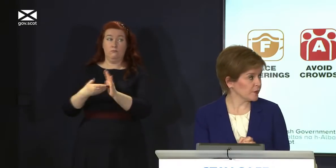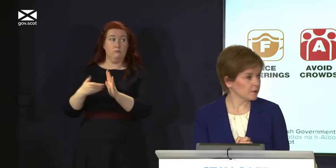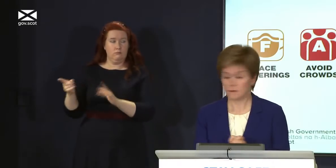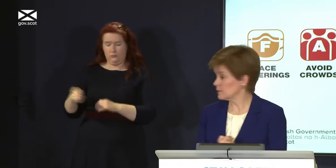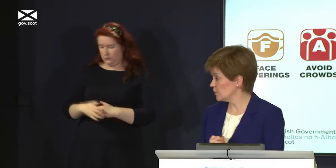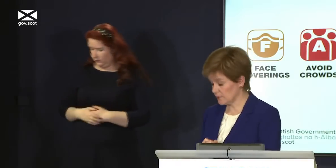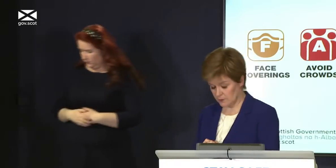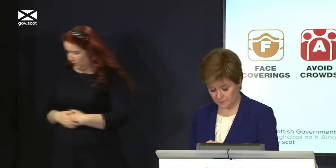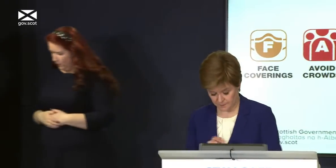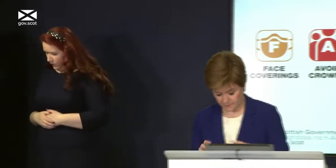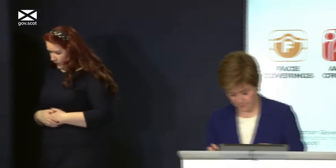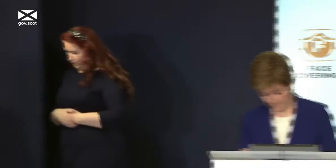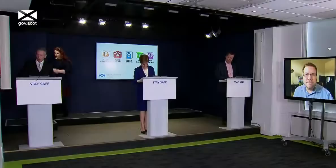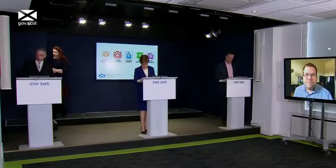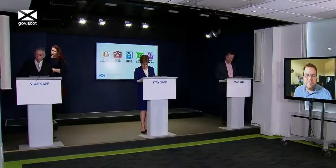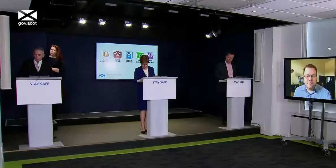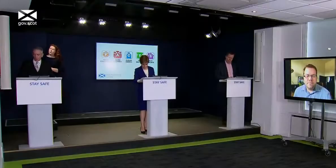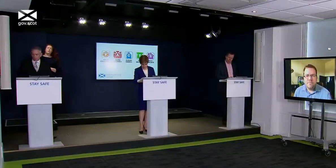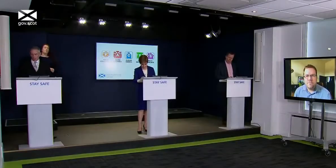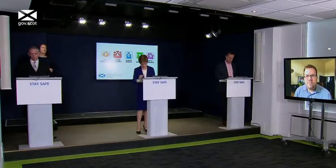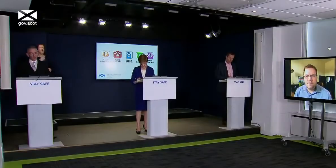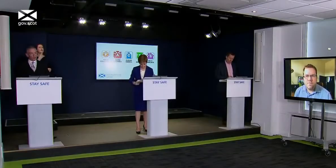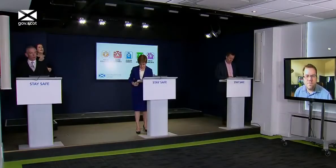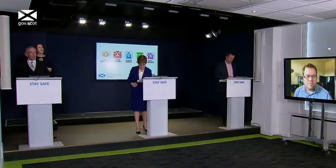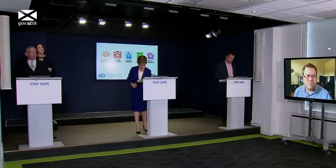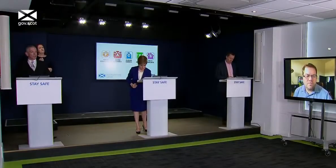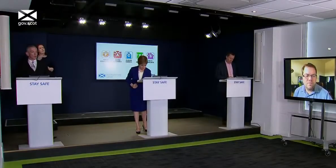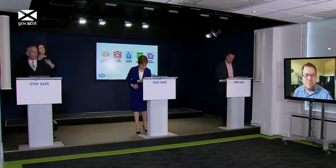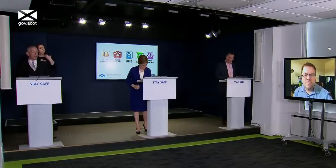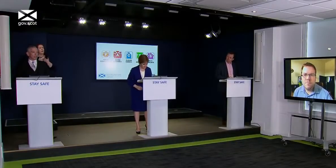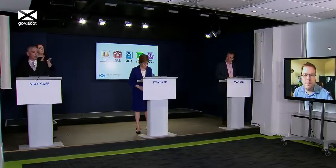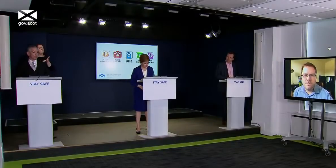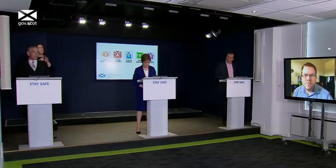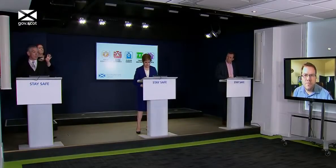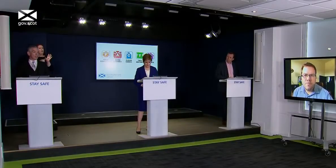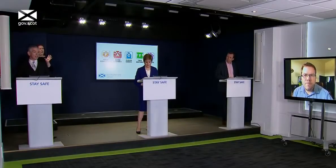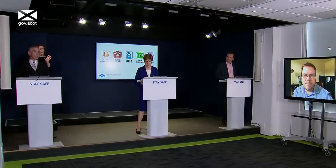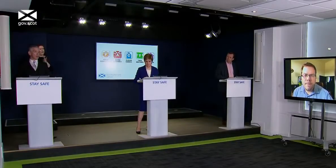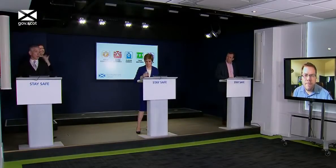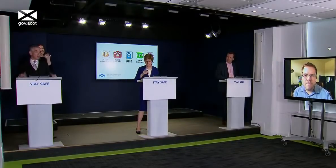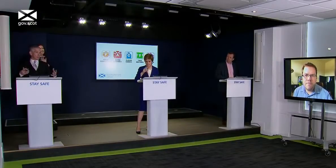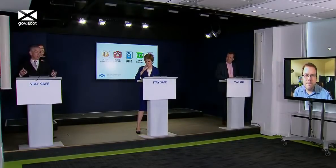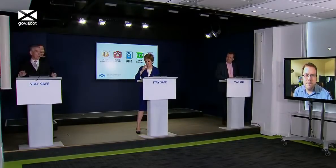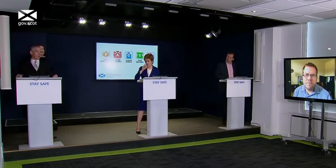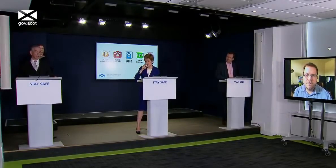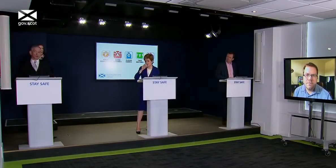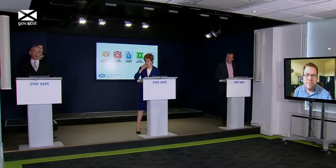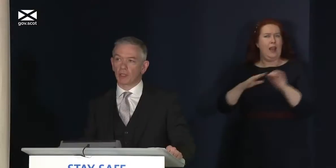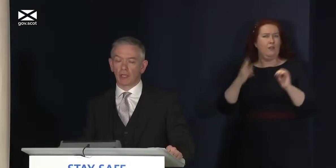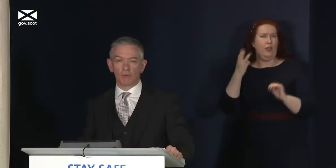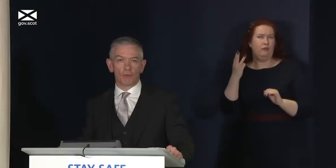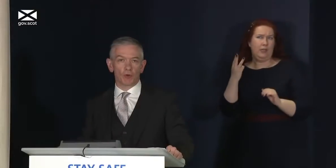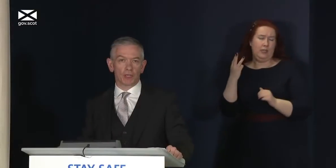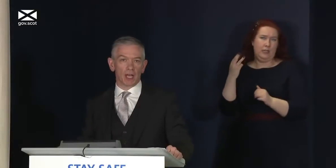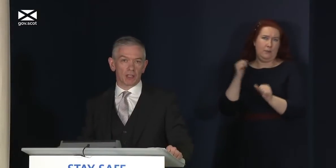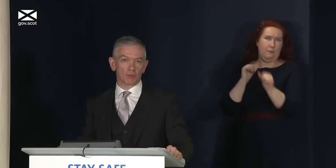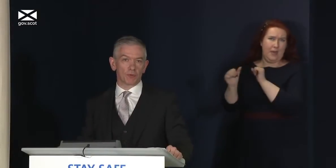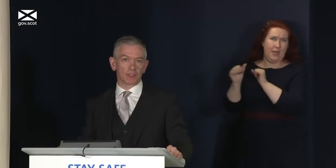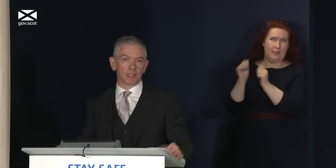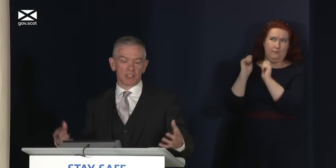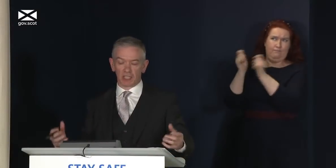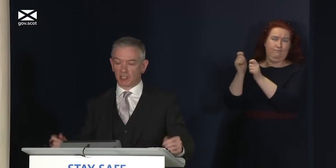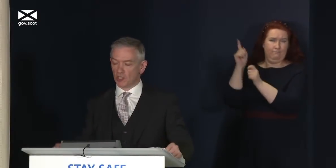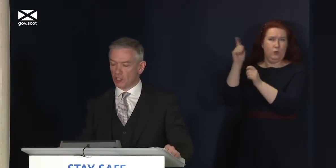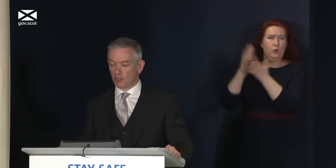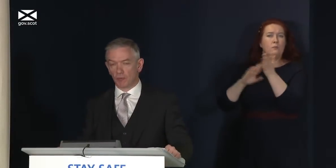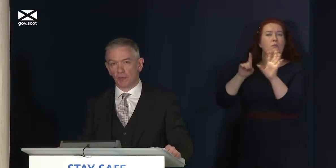any more about Murray? So I can say a little bit about the current data for Murray and why level 3 would appear to be the most appropriate level for it at this moment